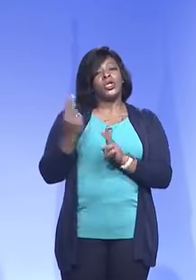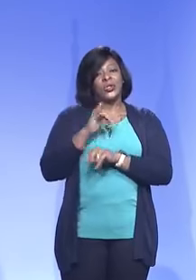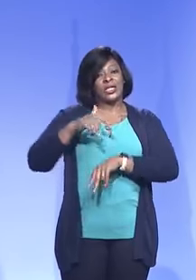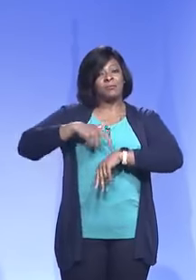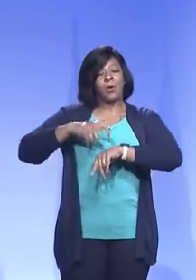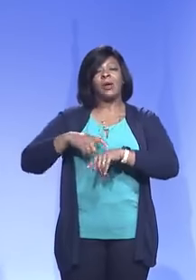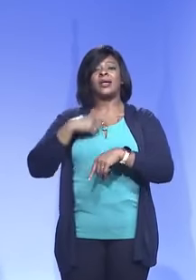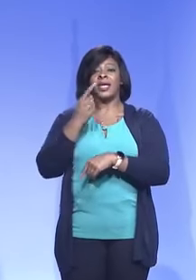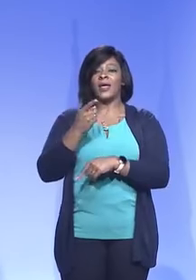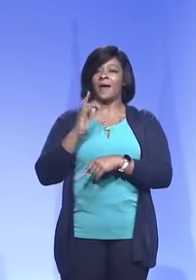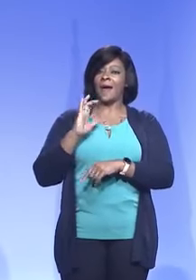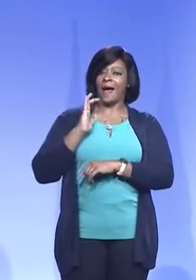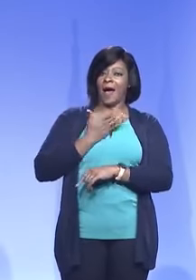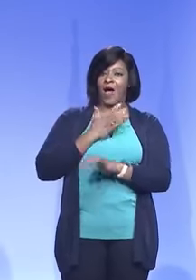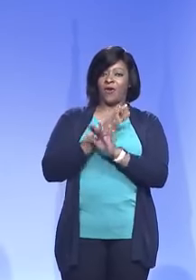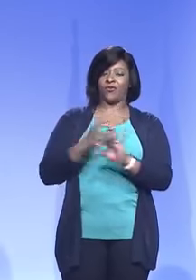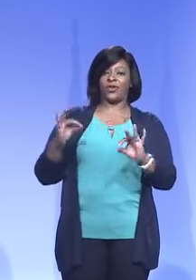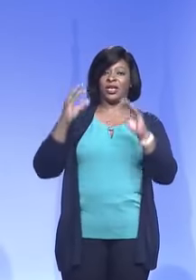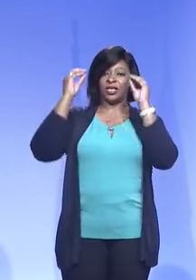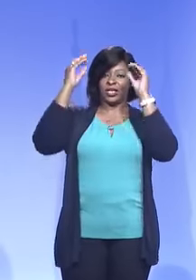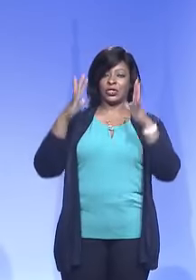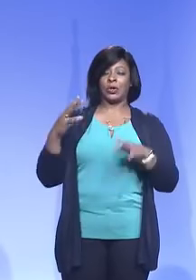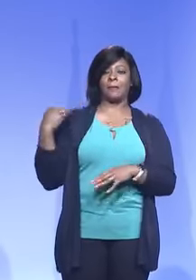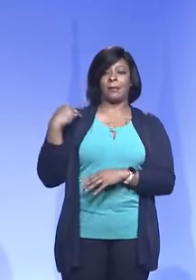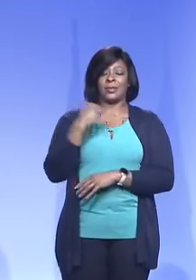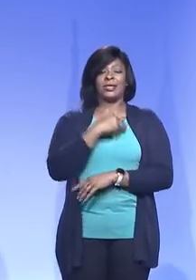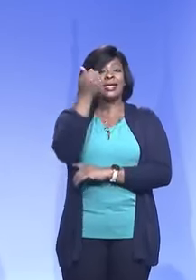to tell you about our free,